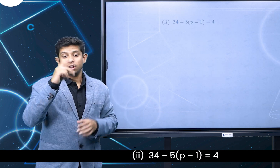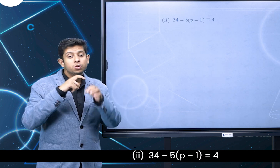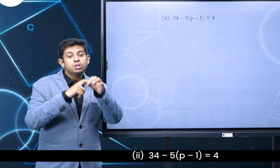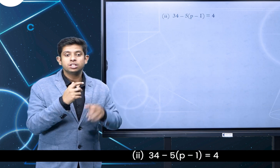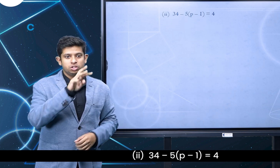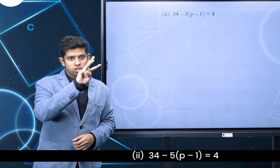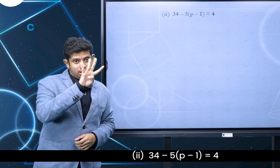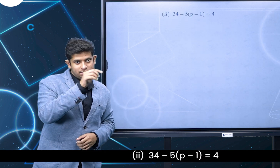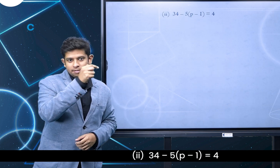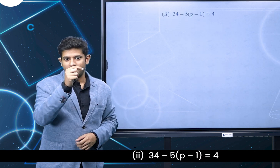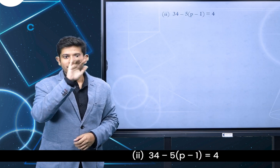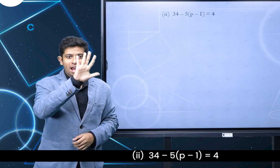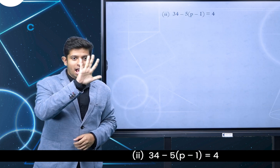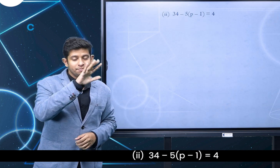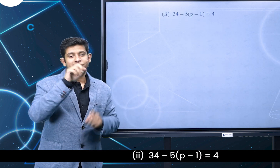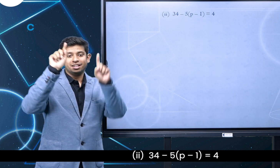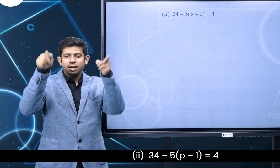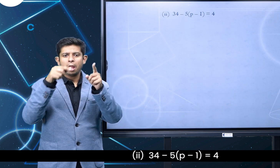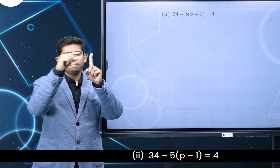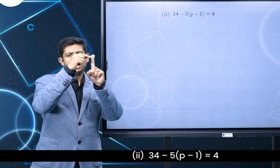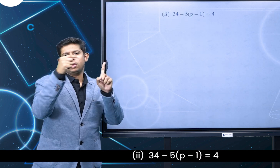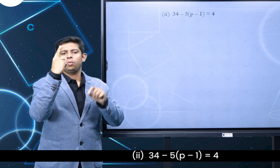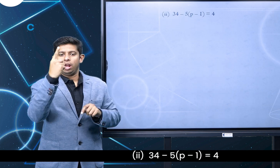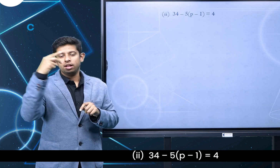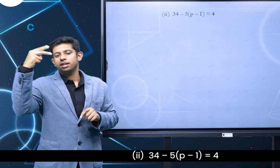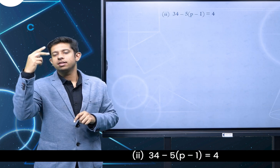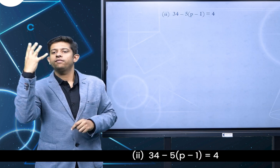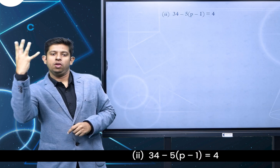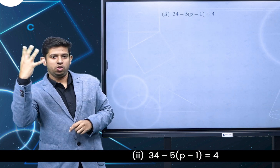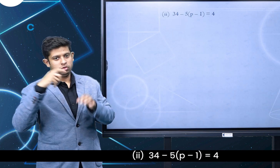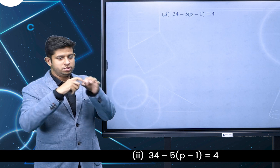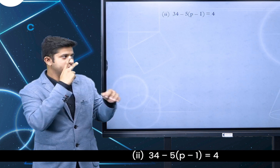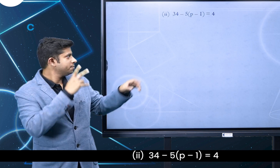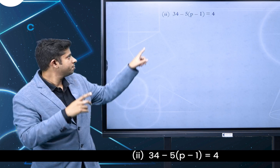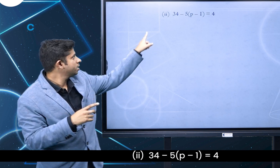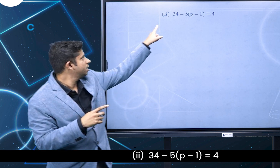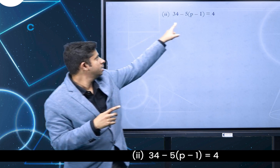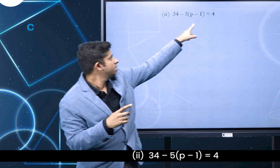Second problem. 34 minus 5 of p minus 1 equals to 4.